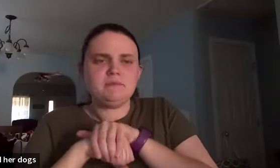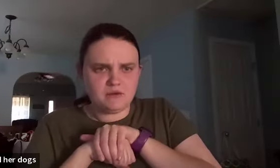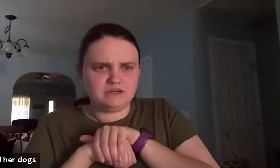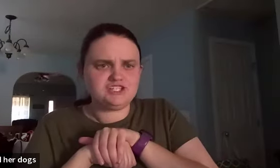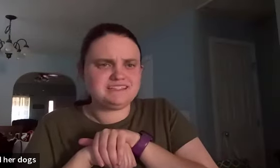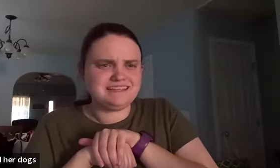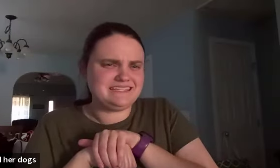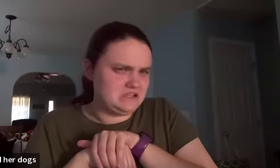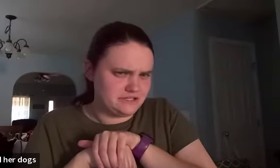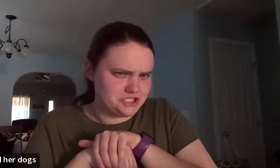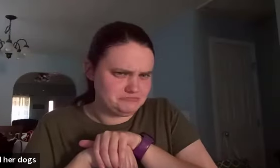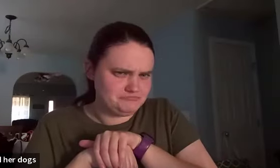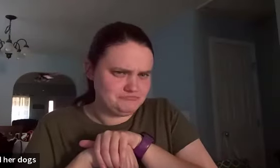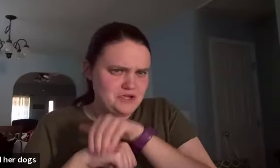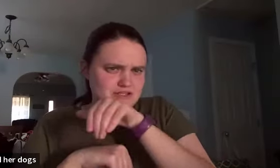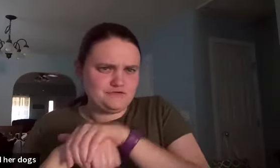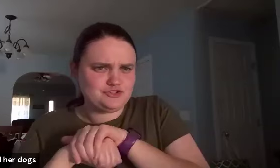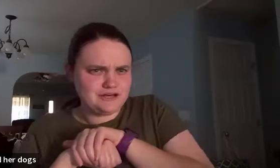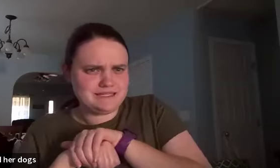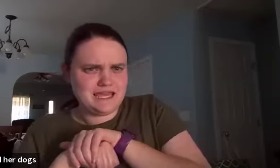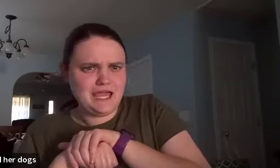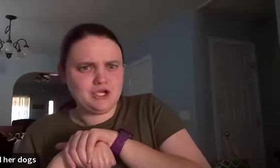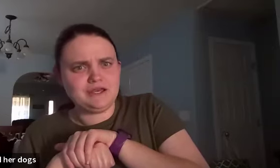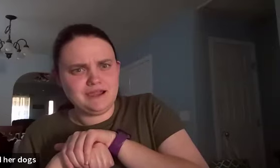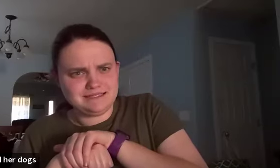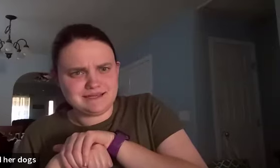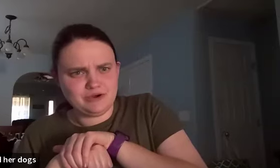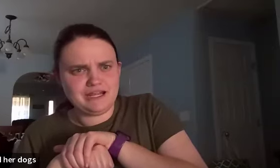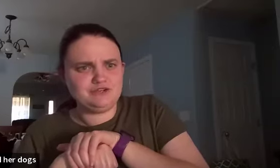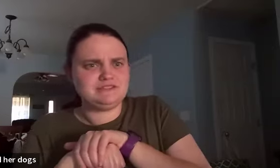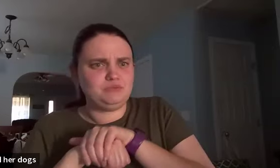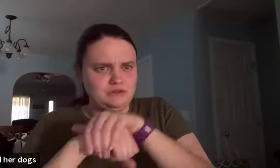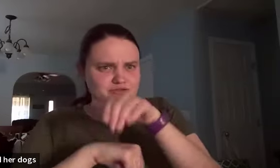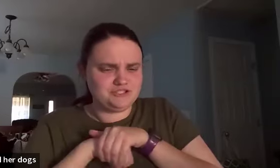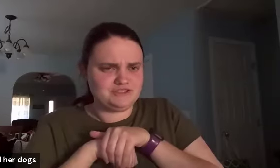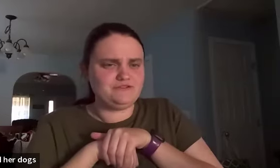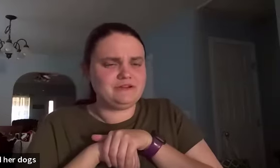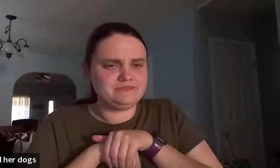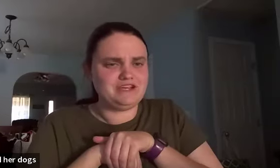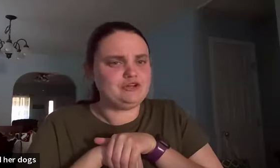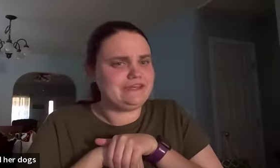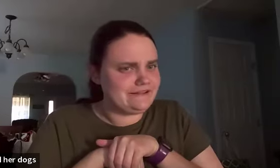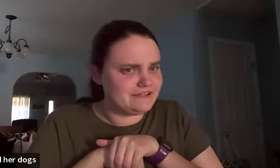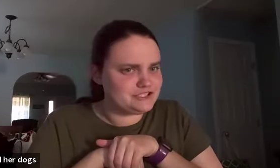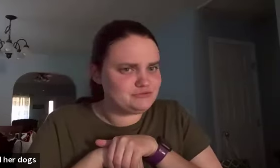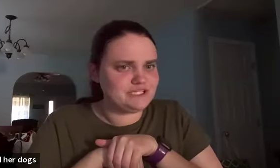bad word. It's English. So if you're trying to say good night to someone and you pull it towards yourself, you end up saying good English,